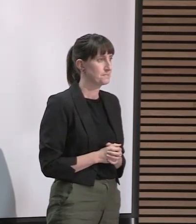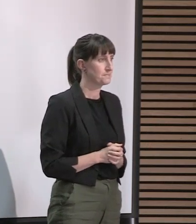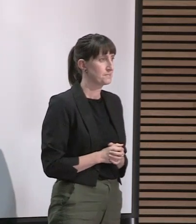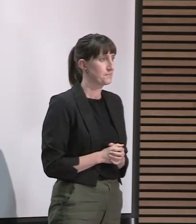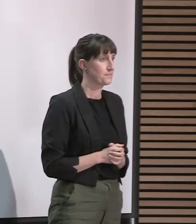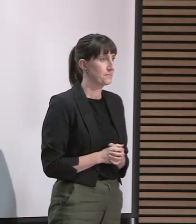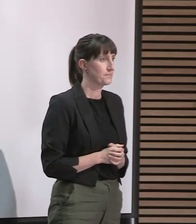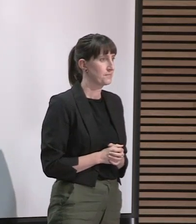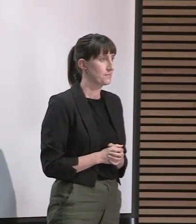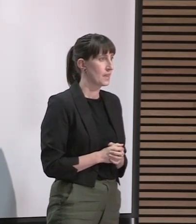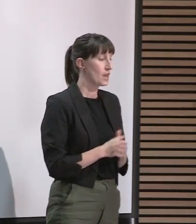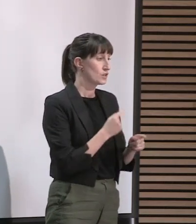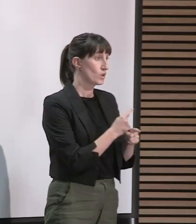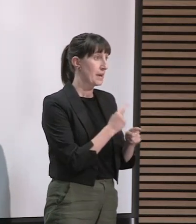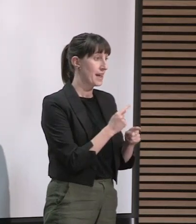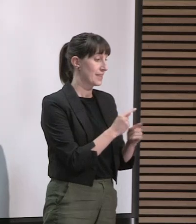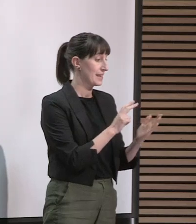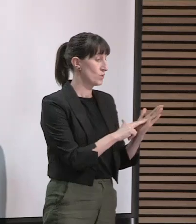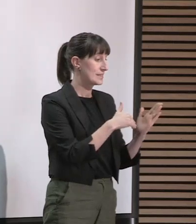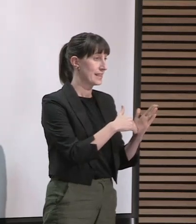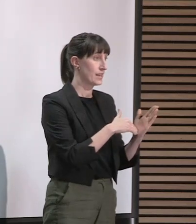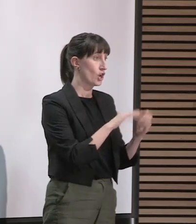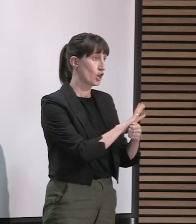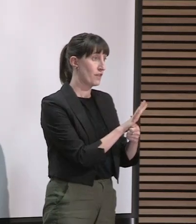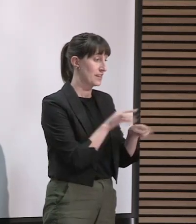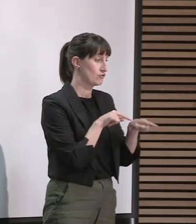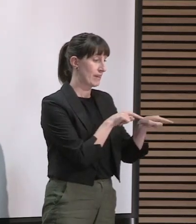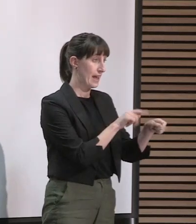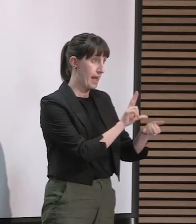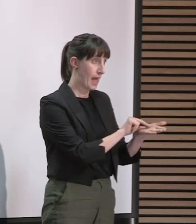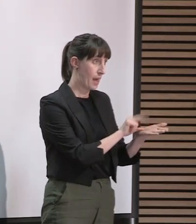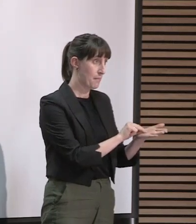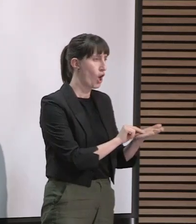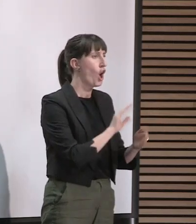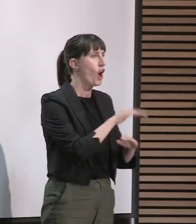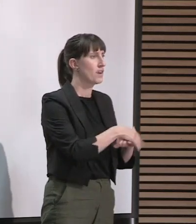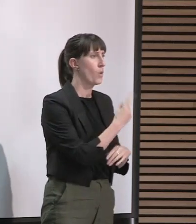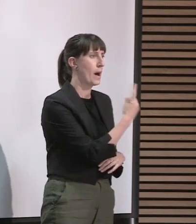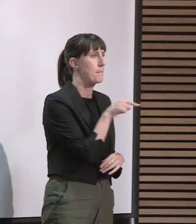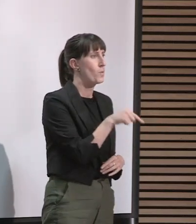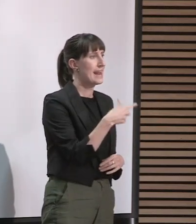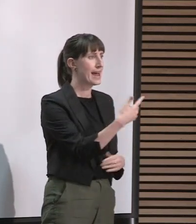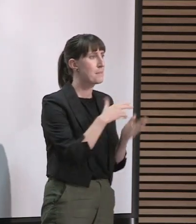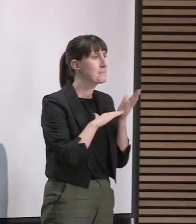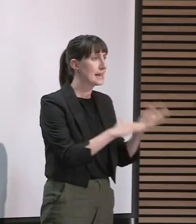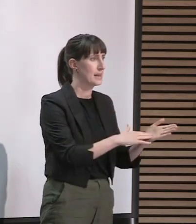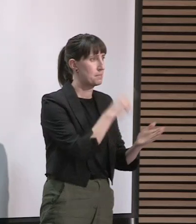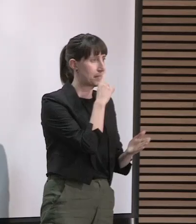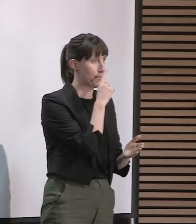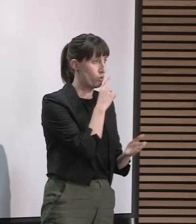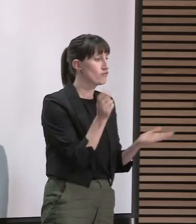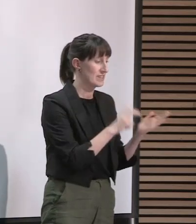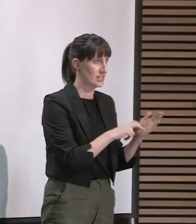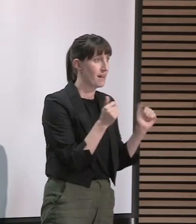Just on the NZ COVID Tracer app, we now have over 1.8 million people who have registered for the app, nearly 45% of